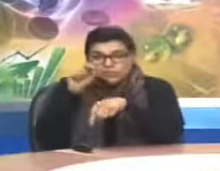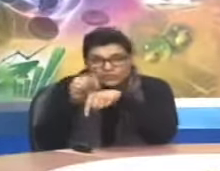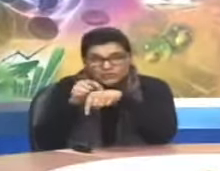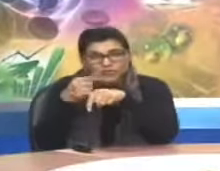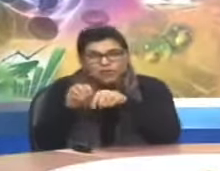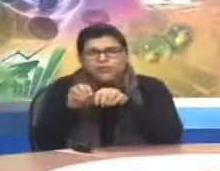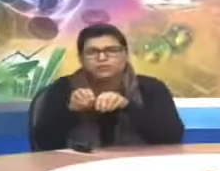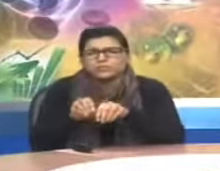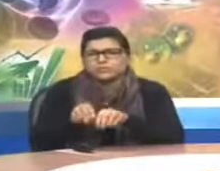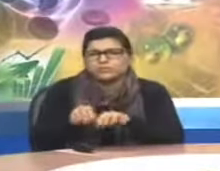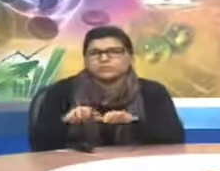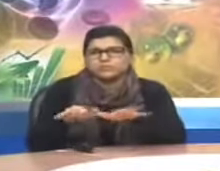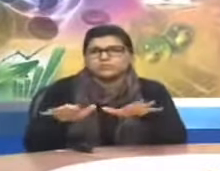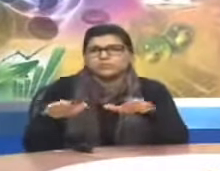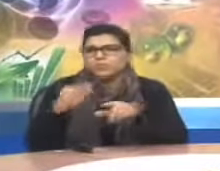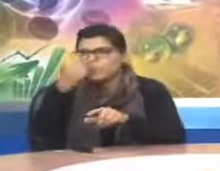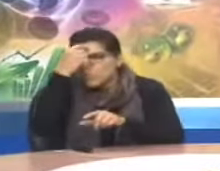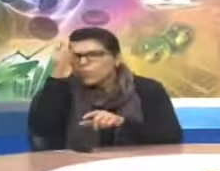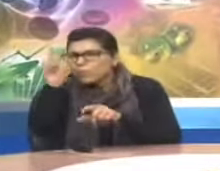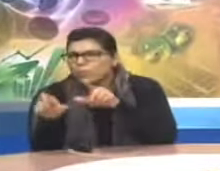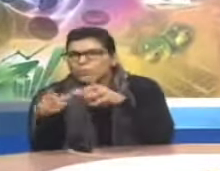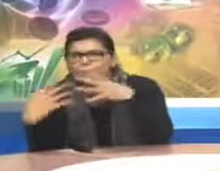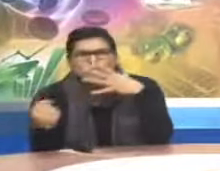And that time that plague was